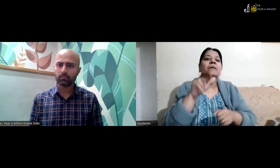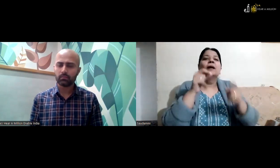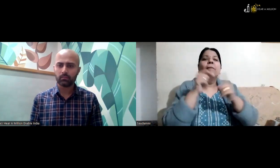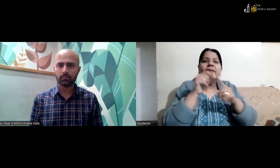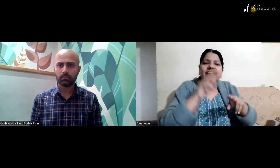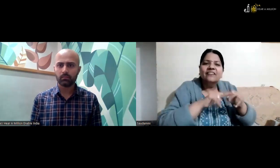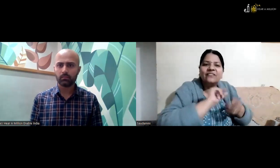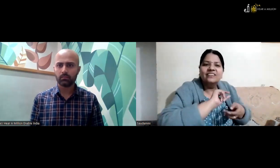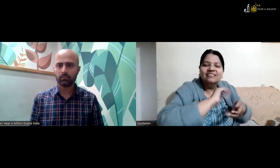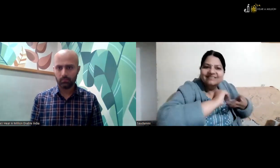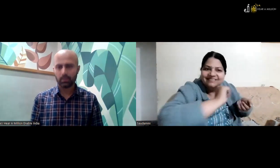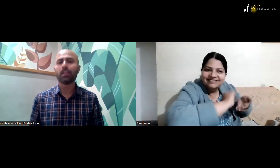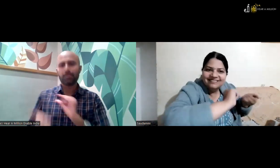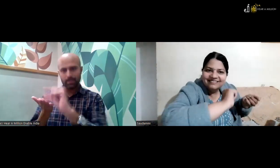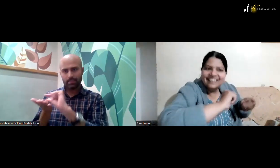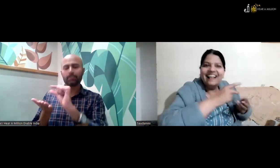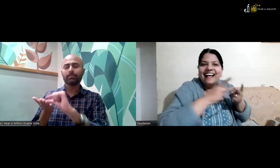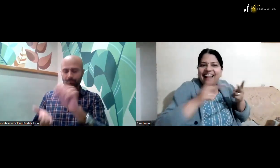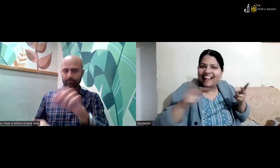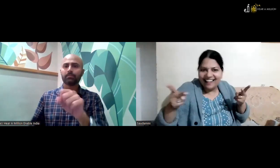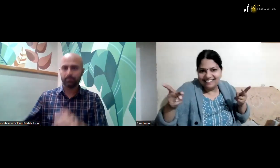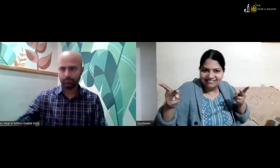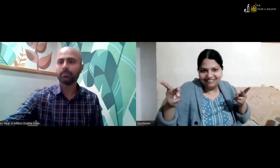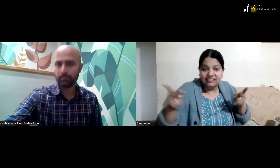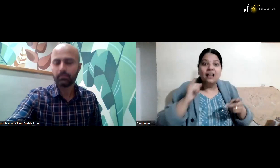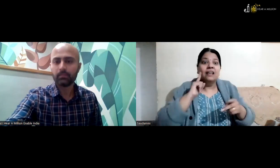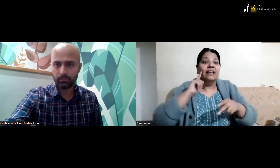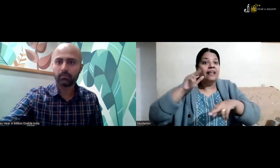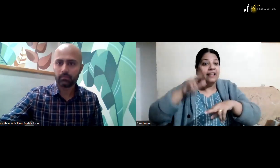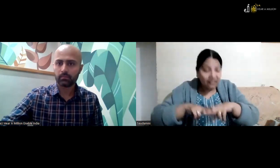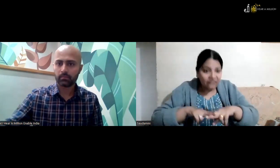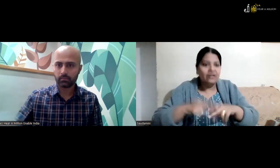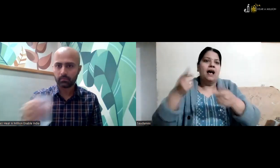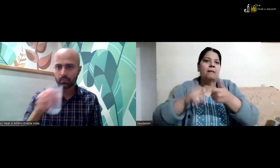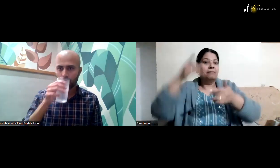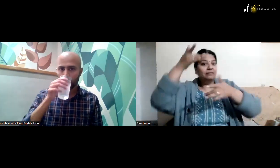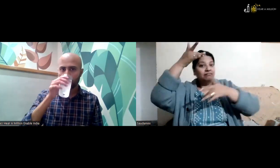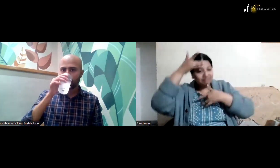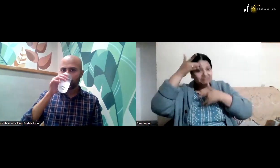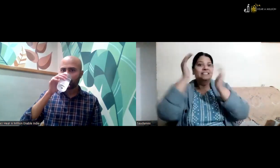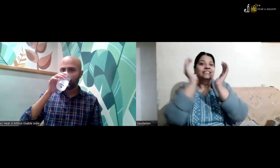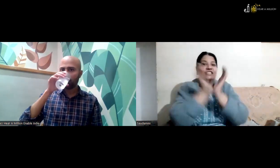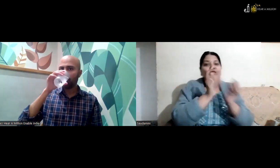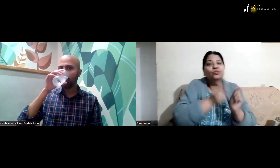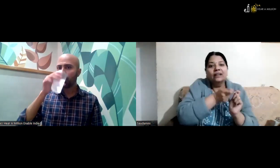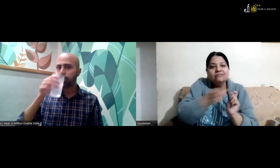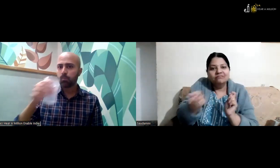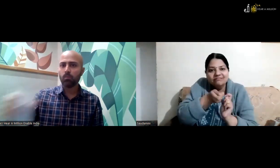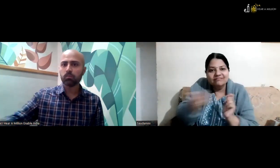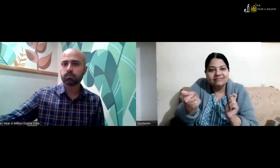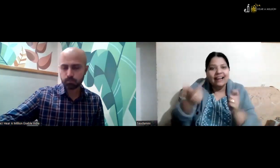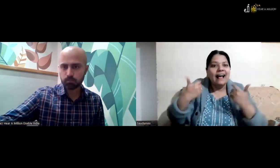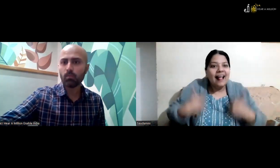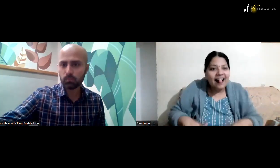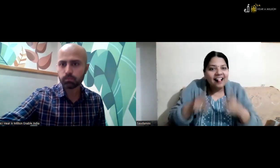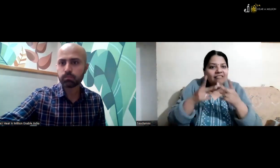about electrical department, so they have some kind of PFs or anything, okay? So if suppose I get